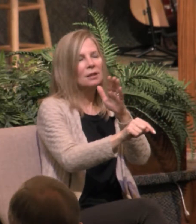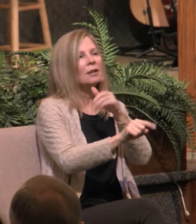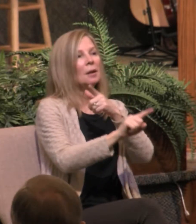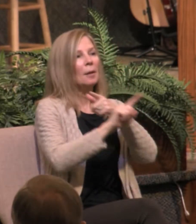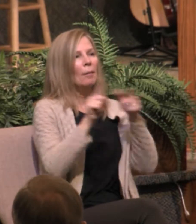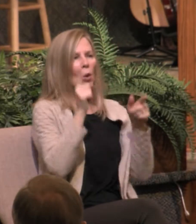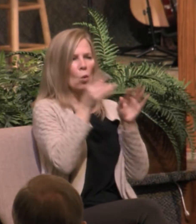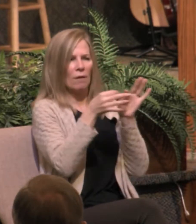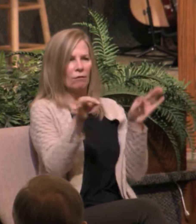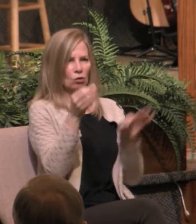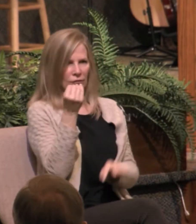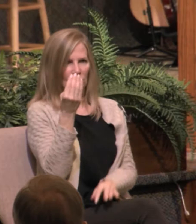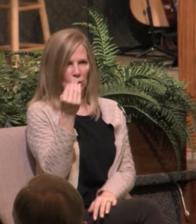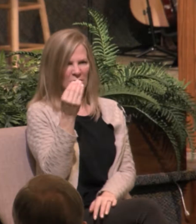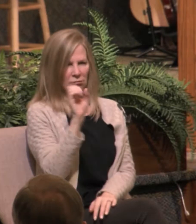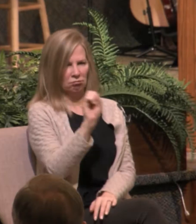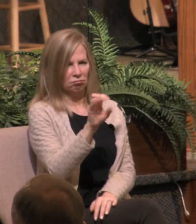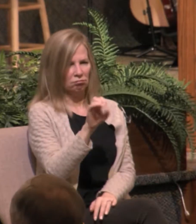at verse 14.